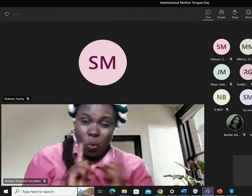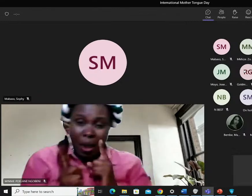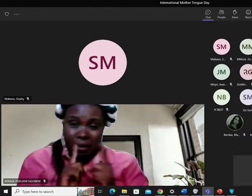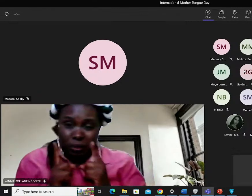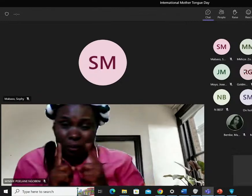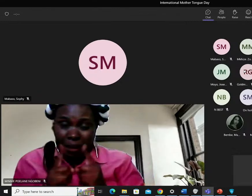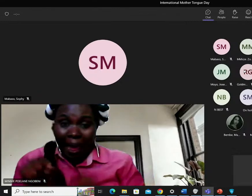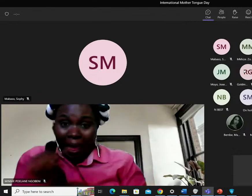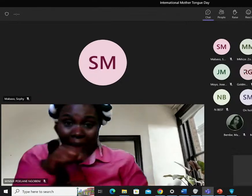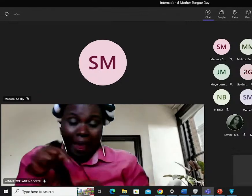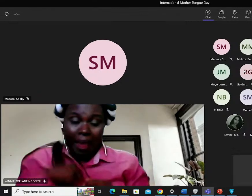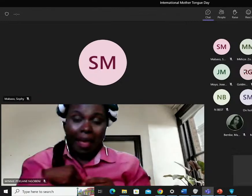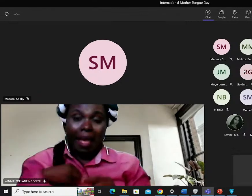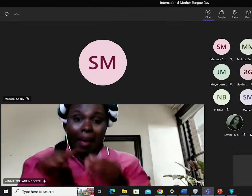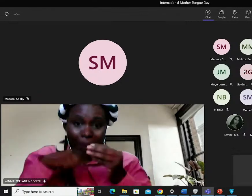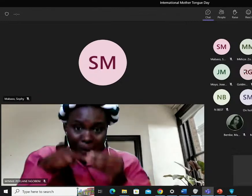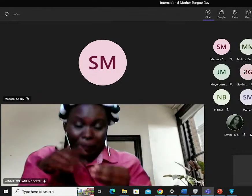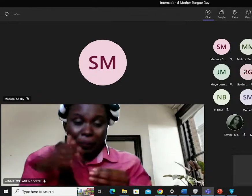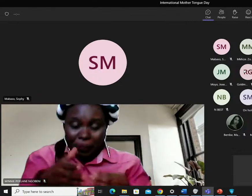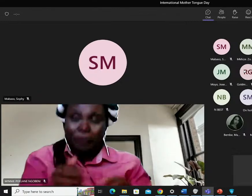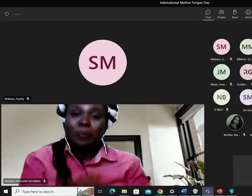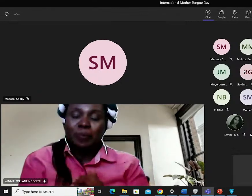ngathi.